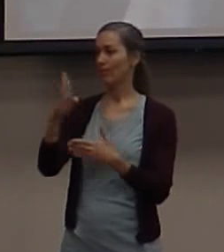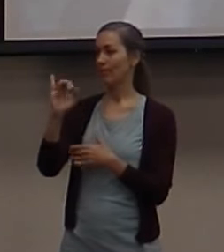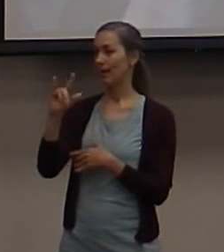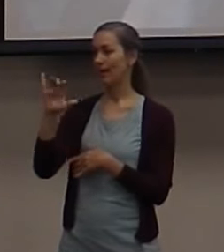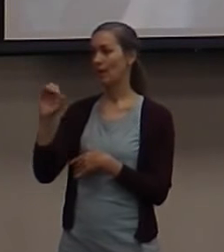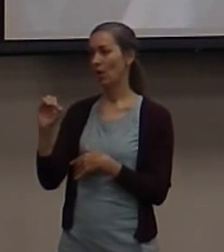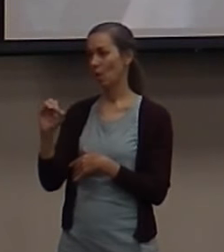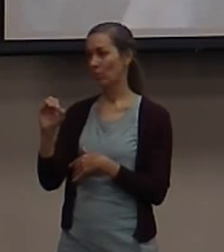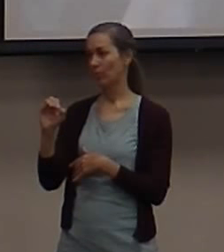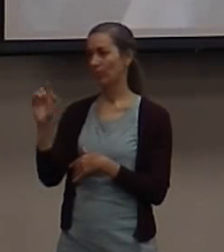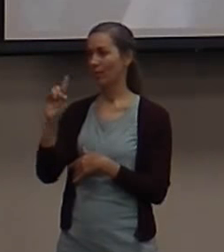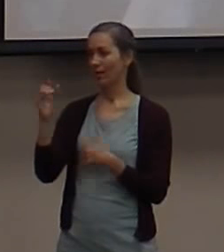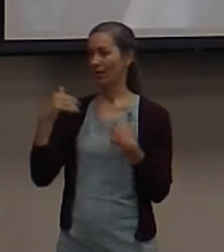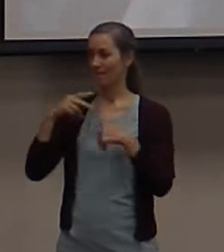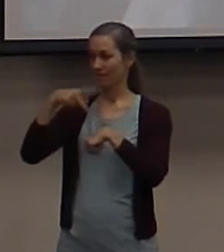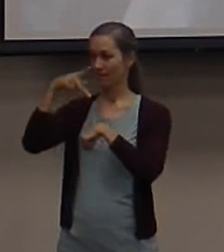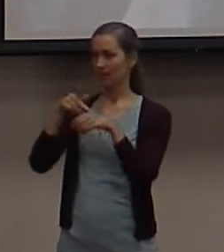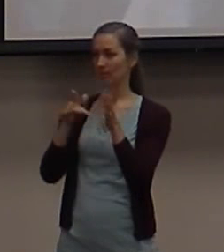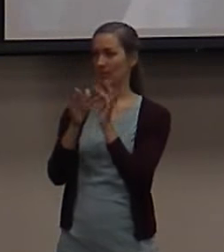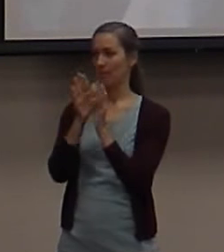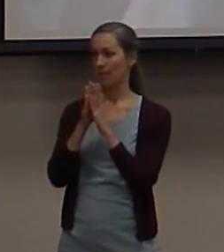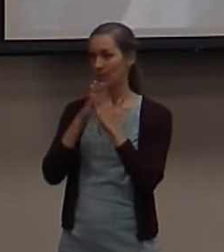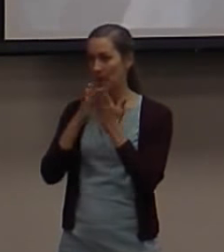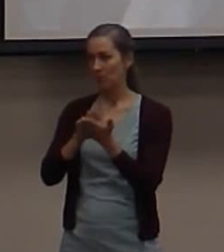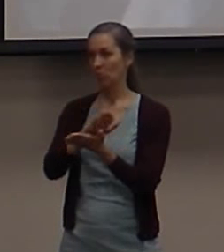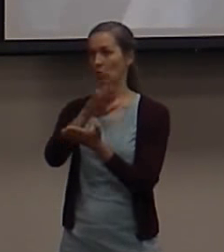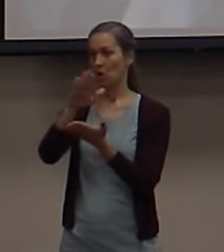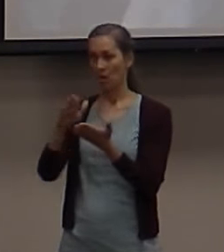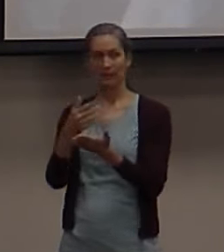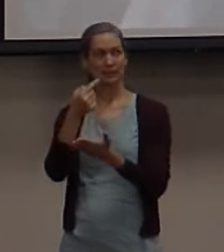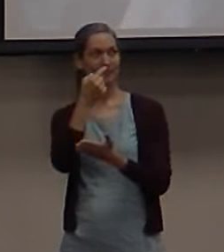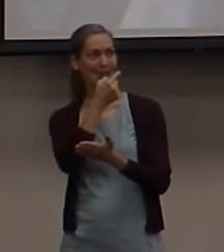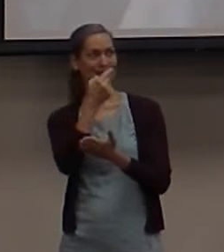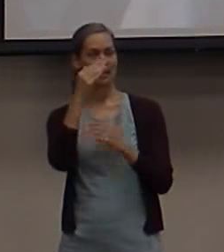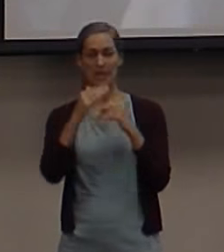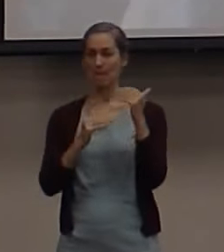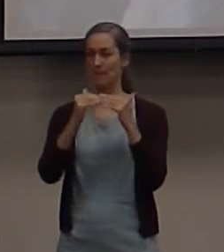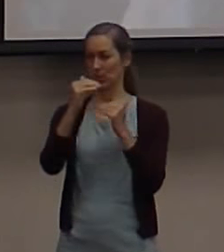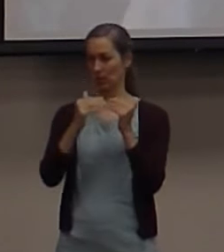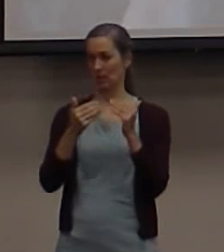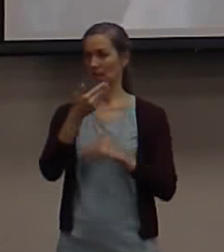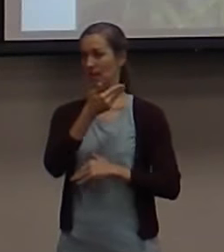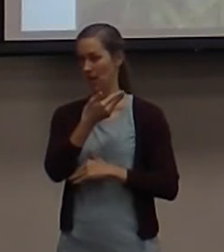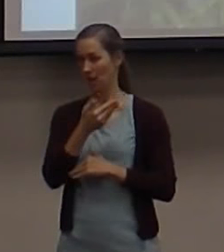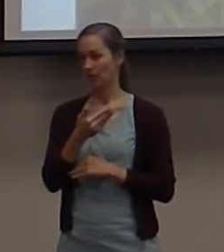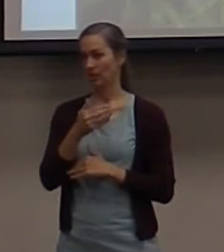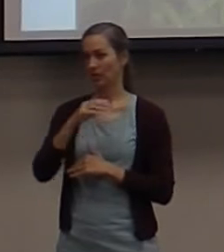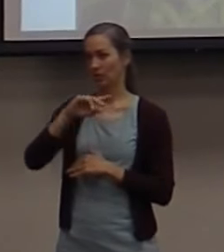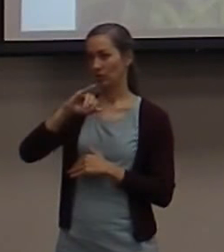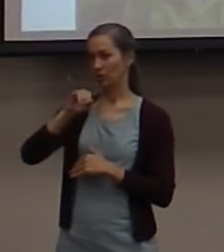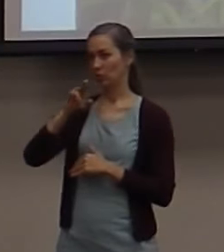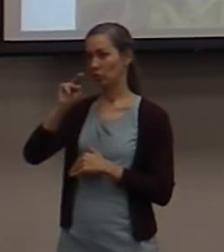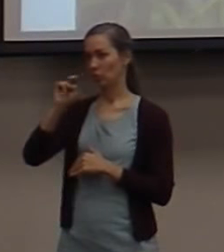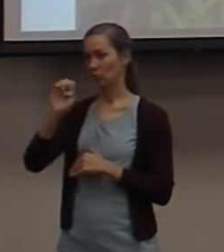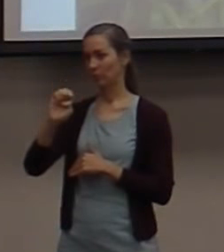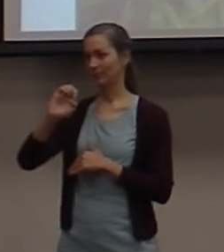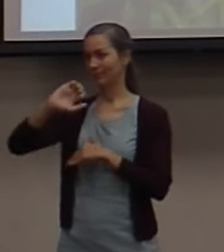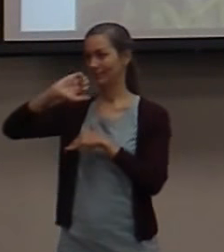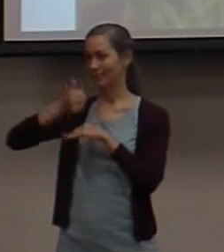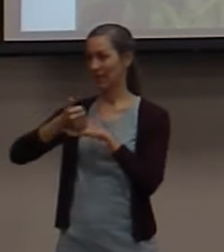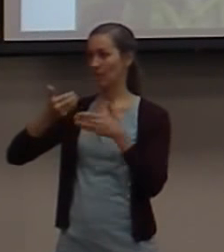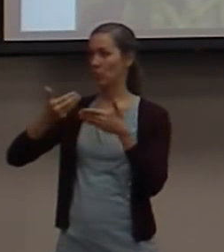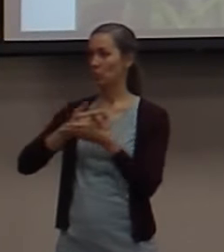the Philippine Bible College is, and this is their building, June is setting up a new school of preaching there, a new school for